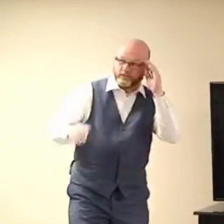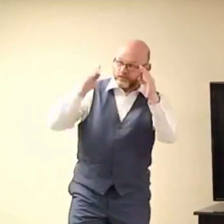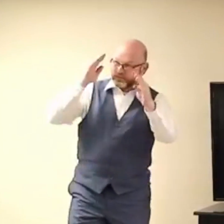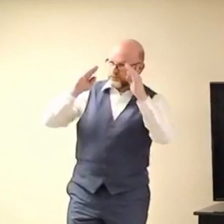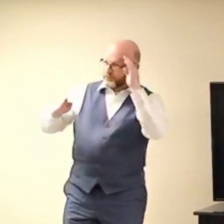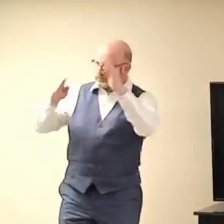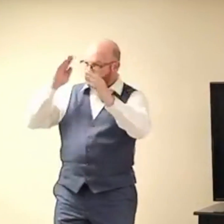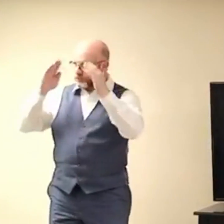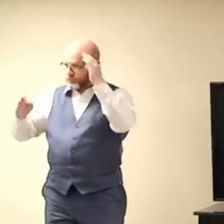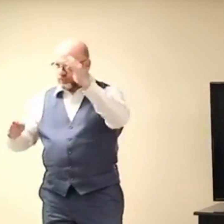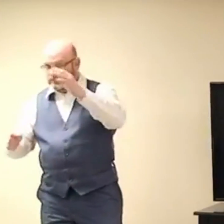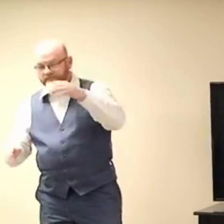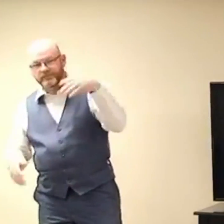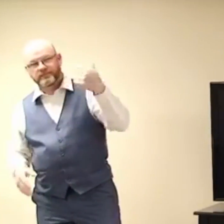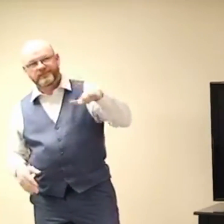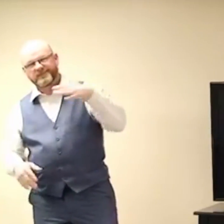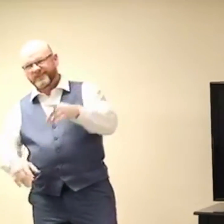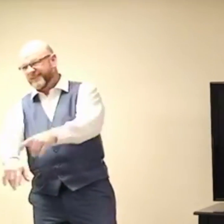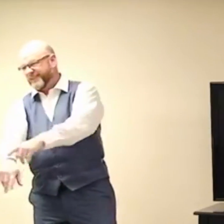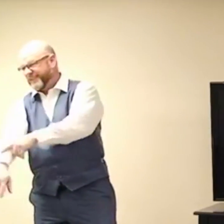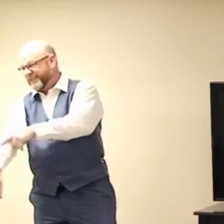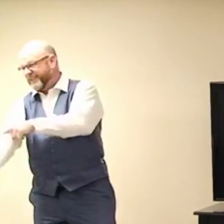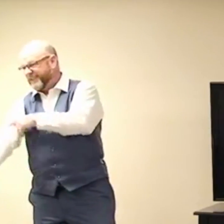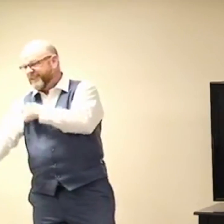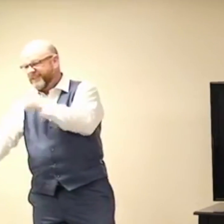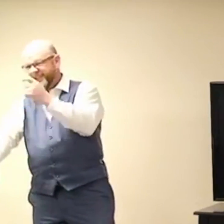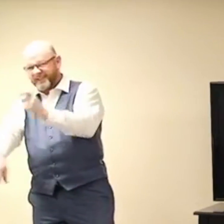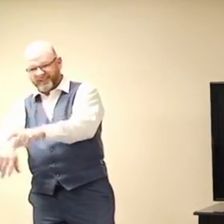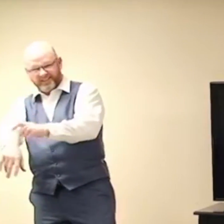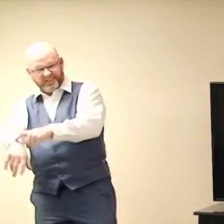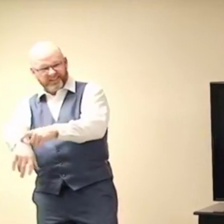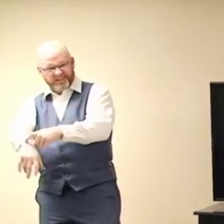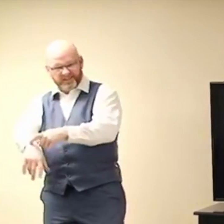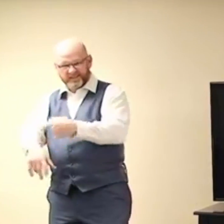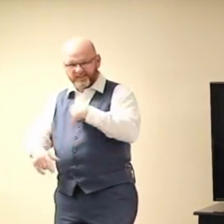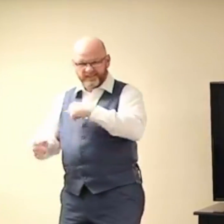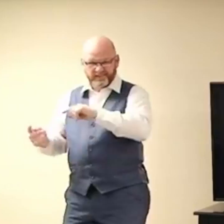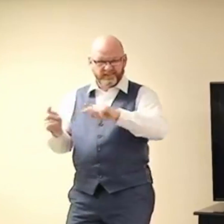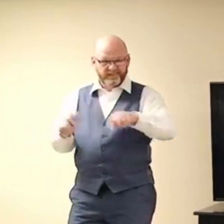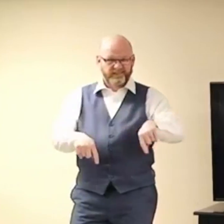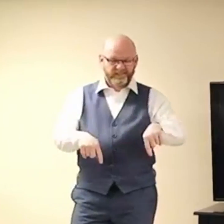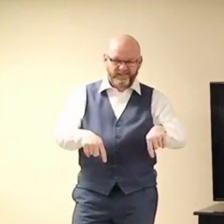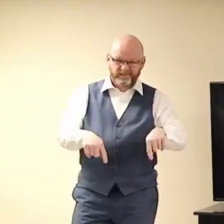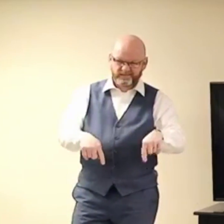All right. Hello, everyone. Wow, it's been a long time.